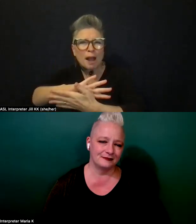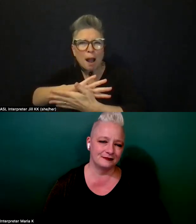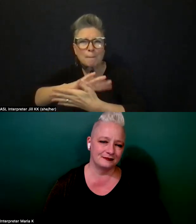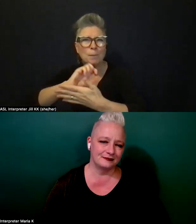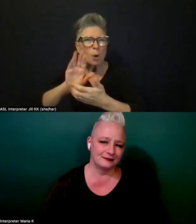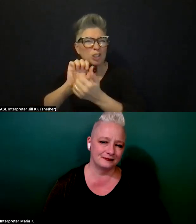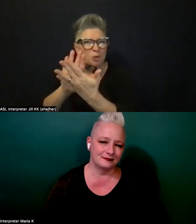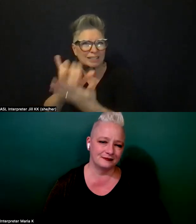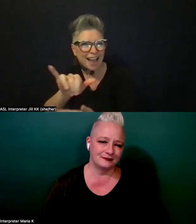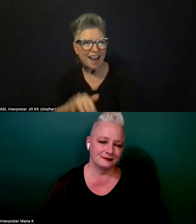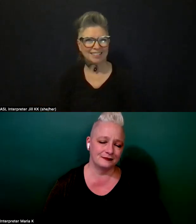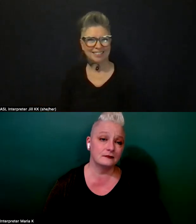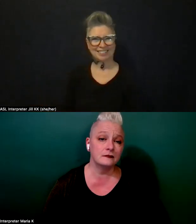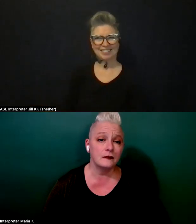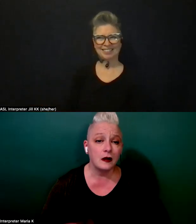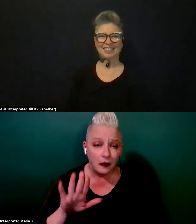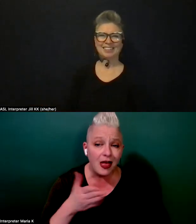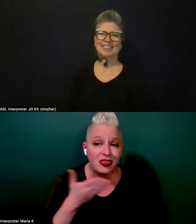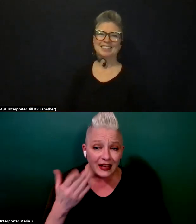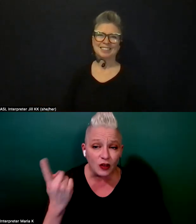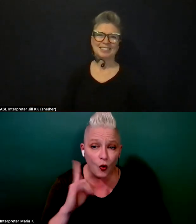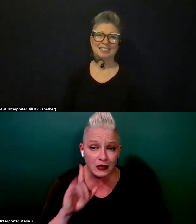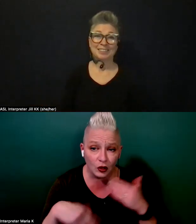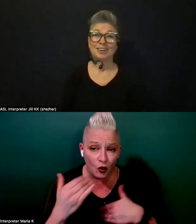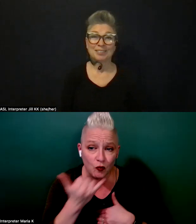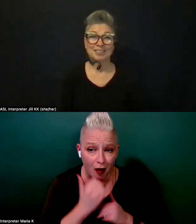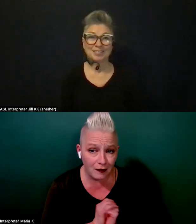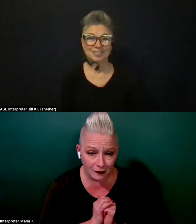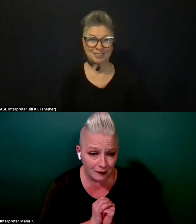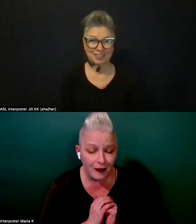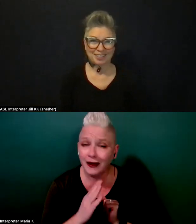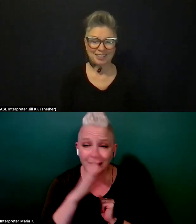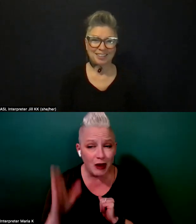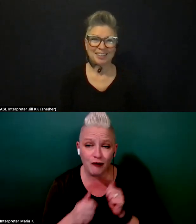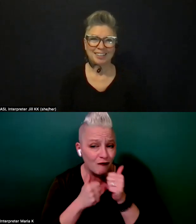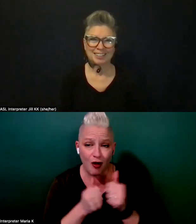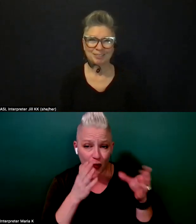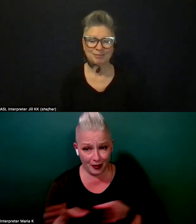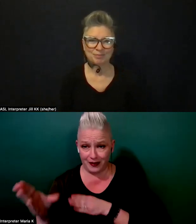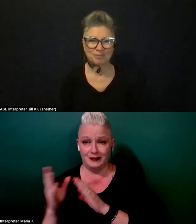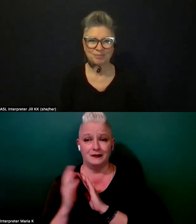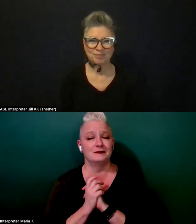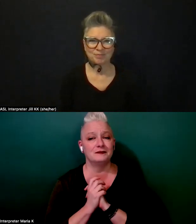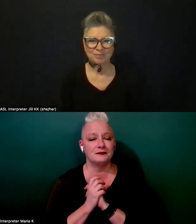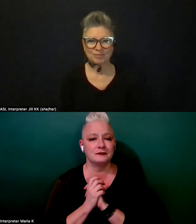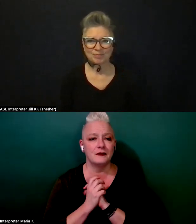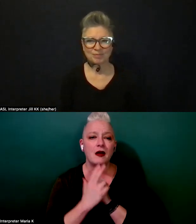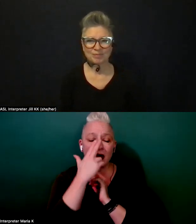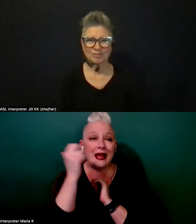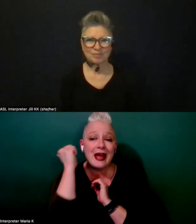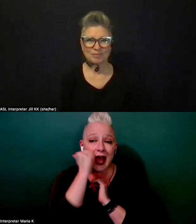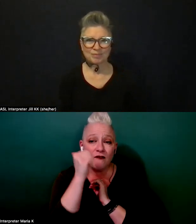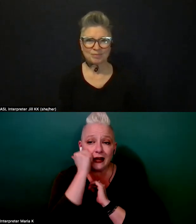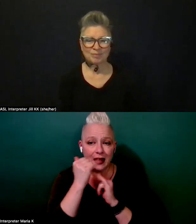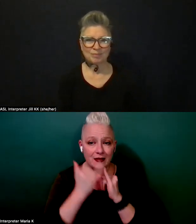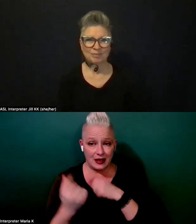Things always go wrong. They never really go according to planned. So it's funny every day at the end of the day, my